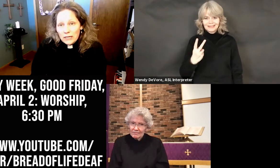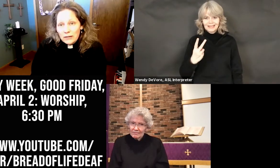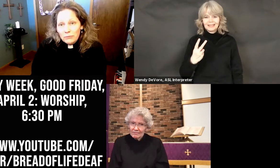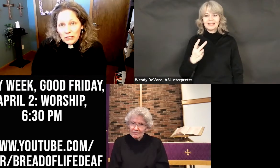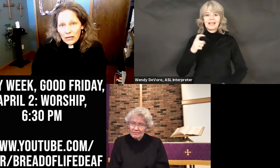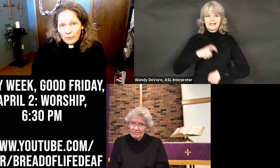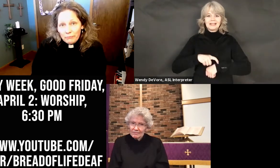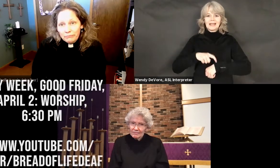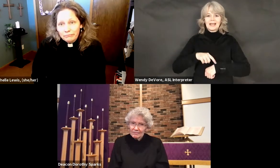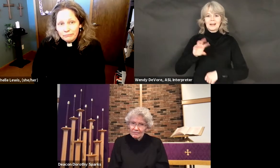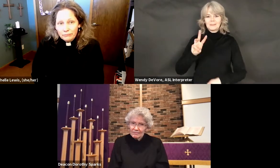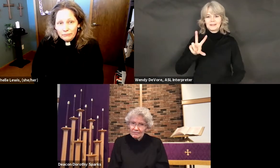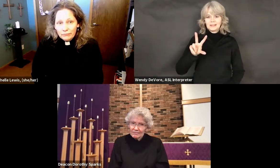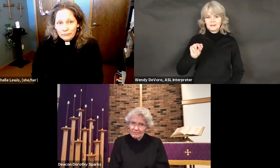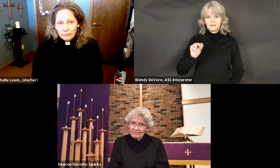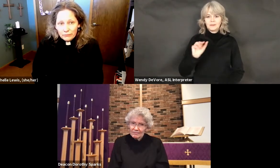6:30 p.m.